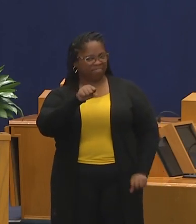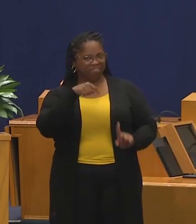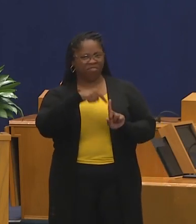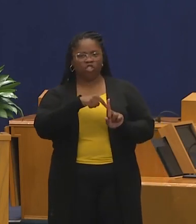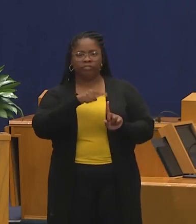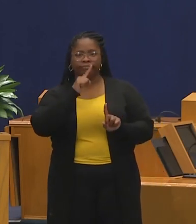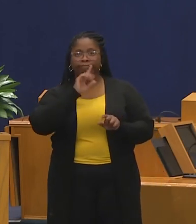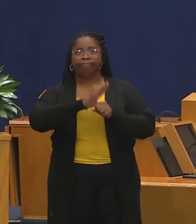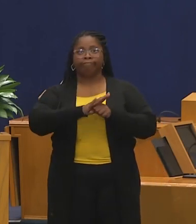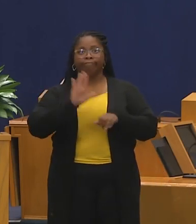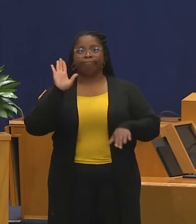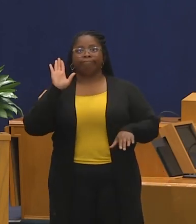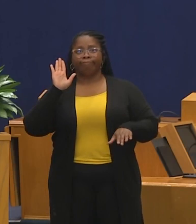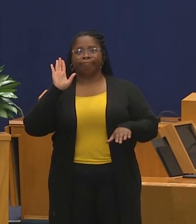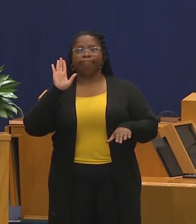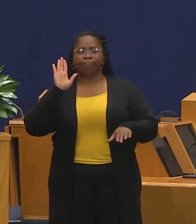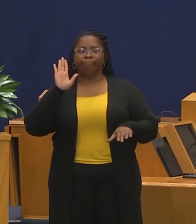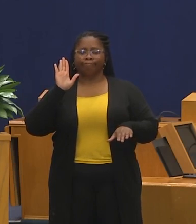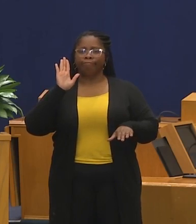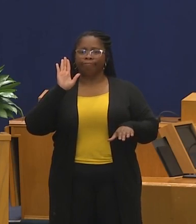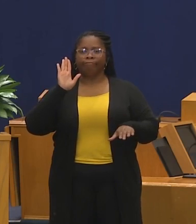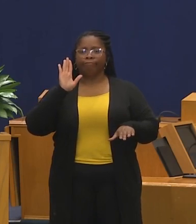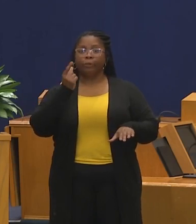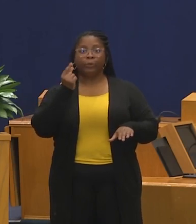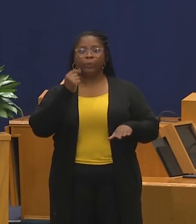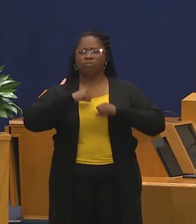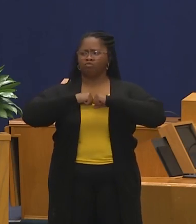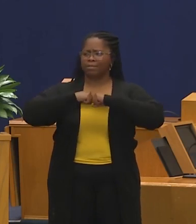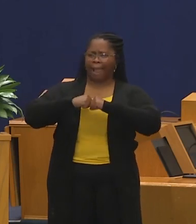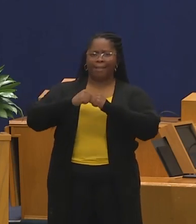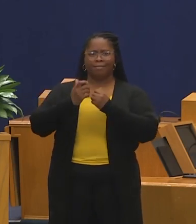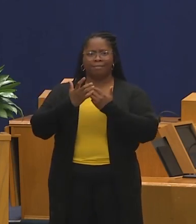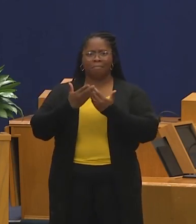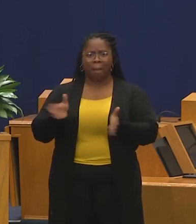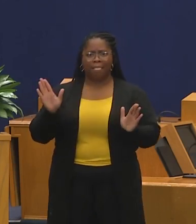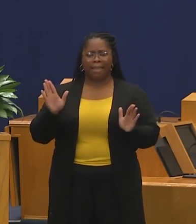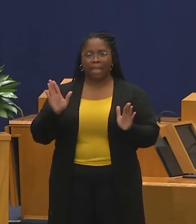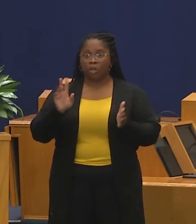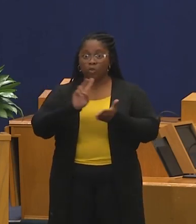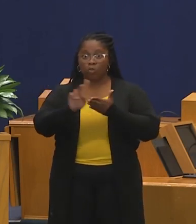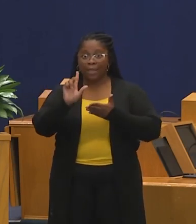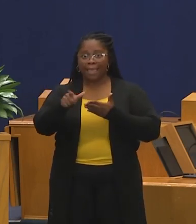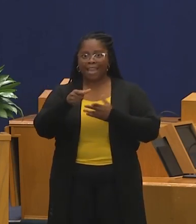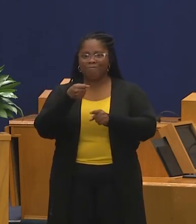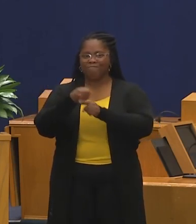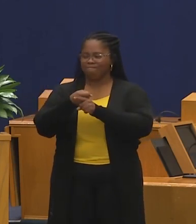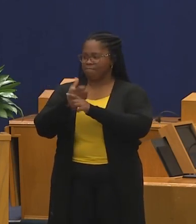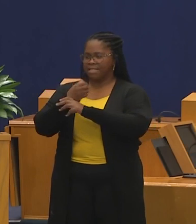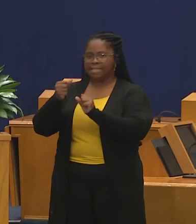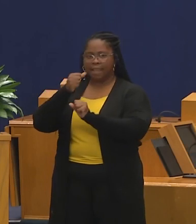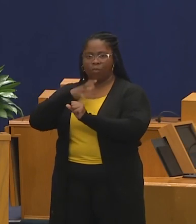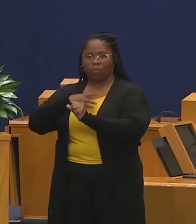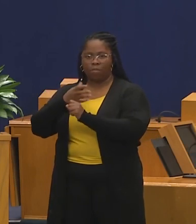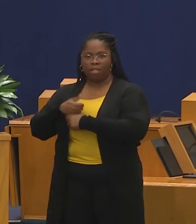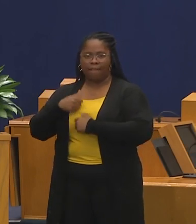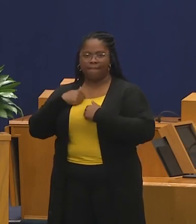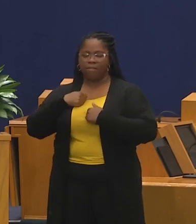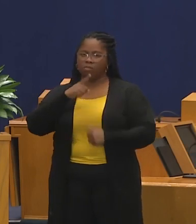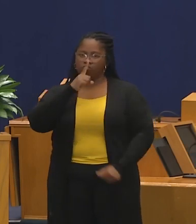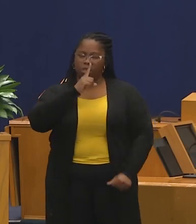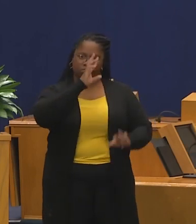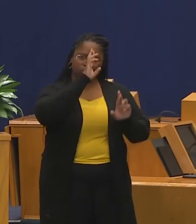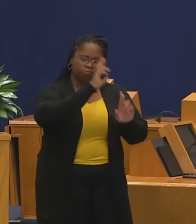oath and swore and protect the public, and 2 weeks into the job, she did exactly that. So I tip my hat off to her